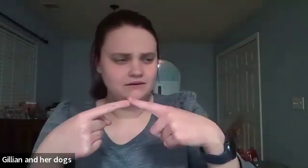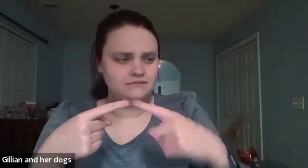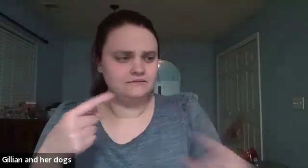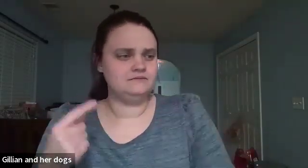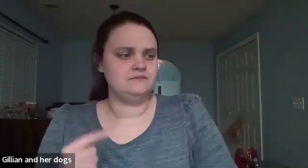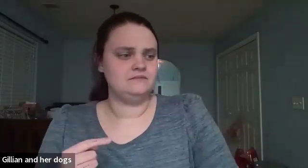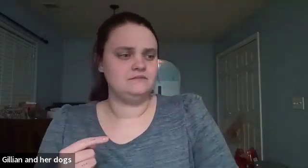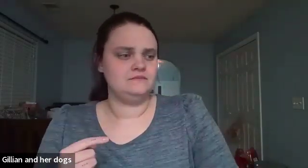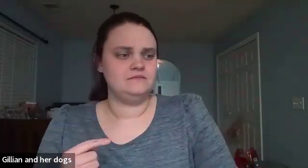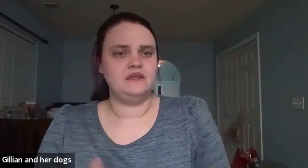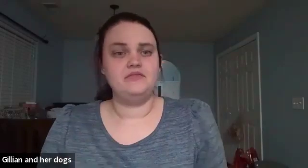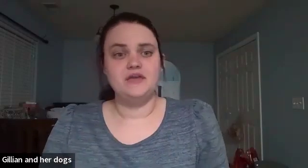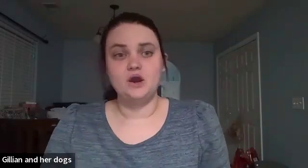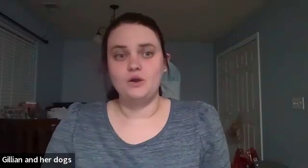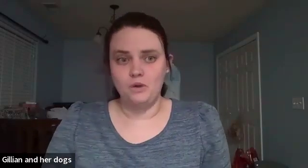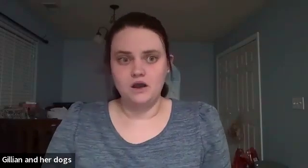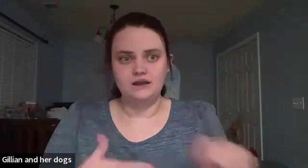when, and then our why,